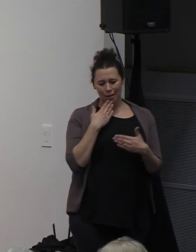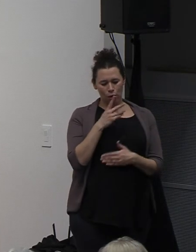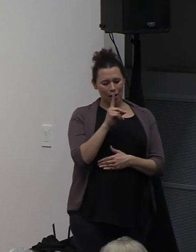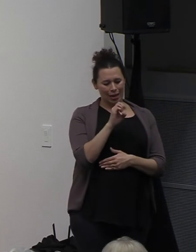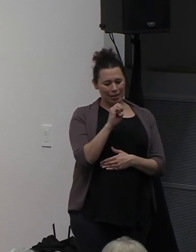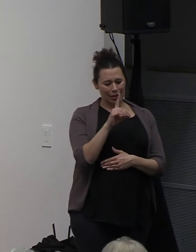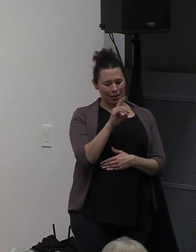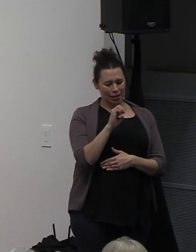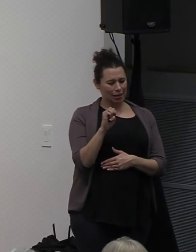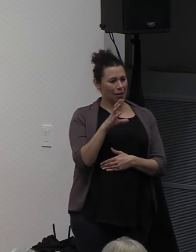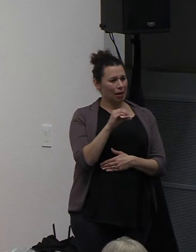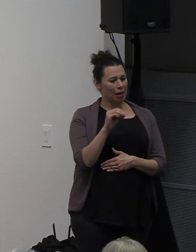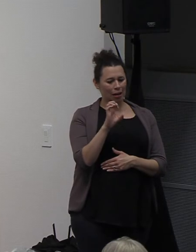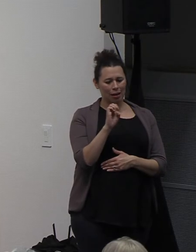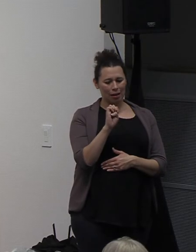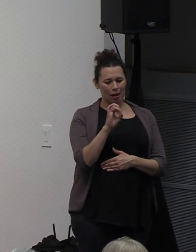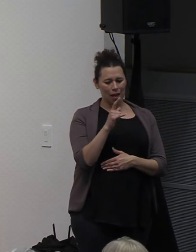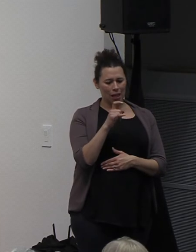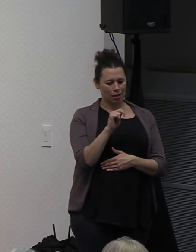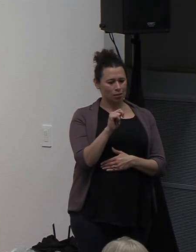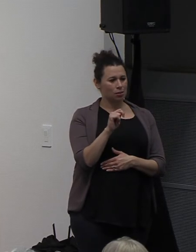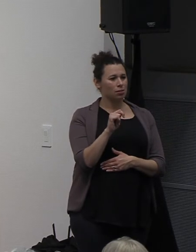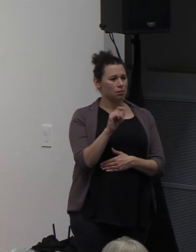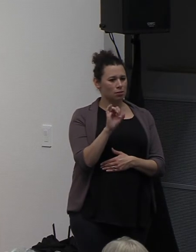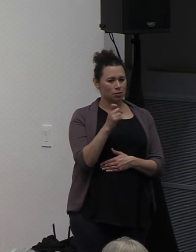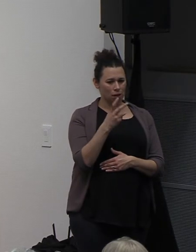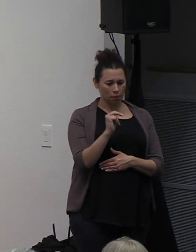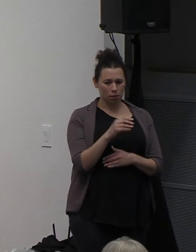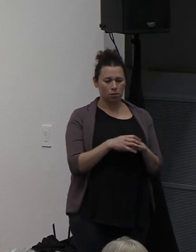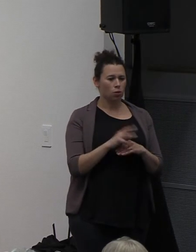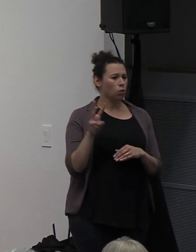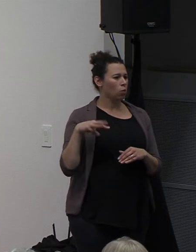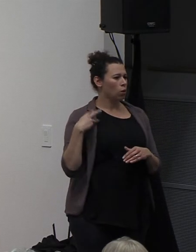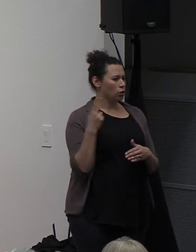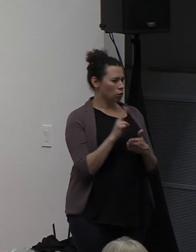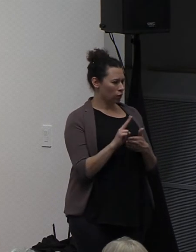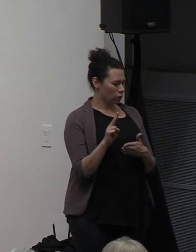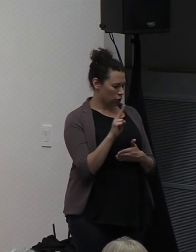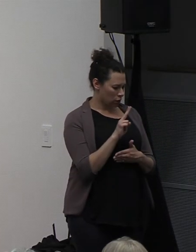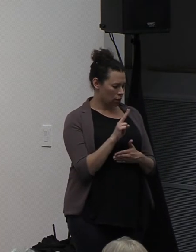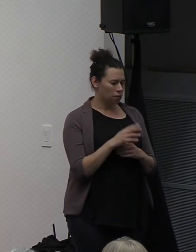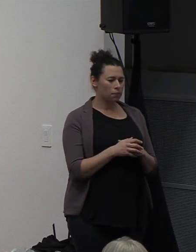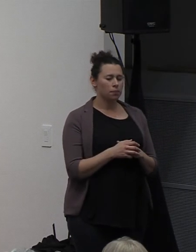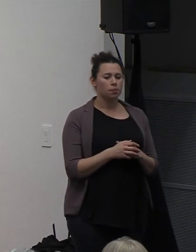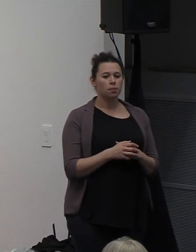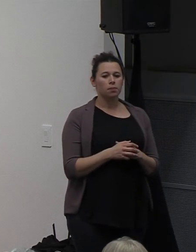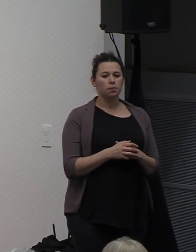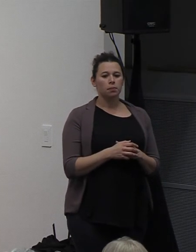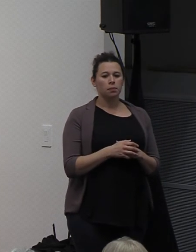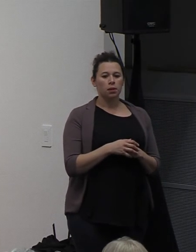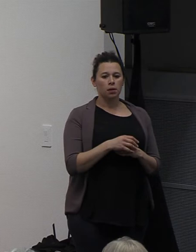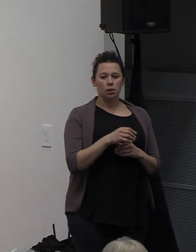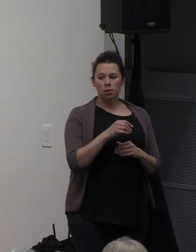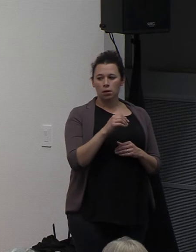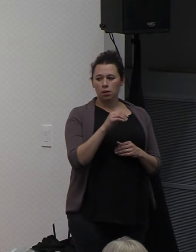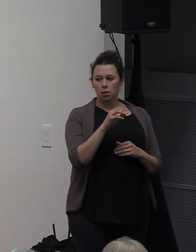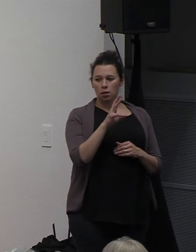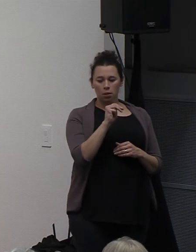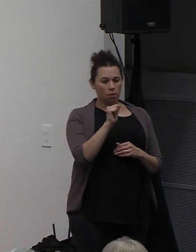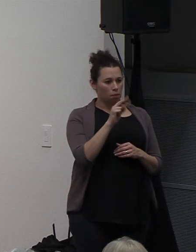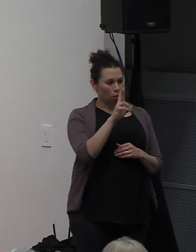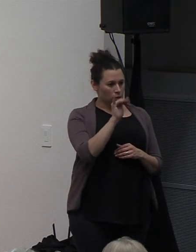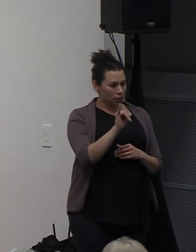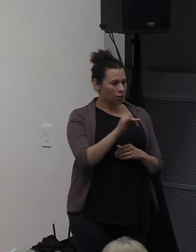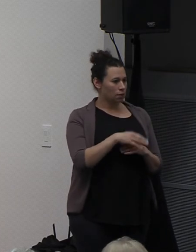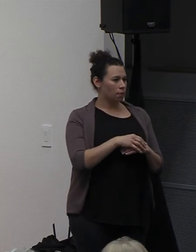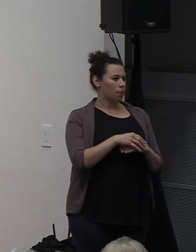Washington University, Marcy Rosenberg, the Mildred Lane Art Museum,